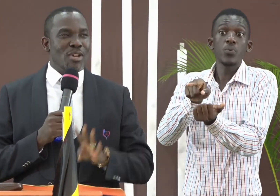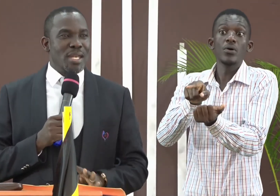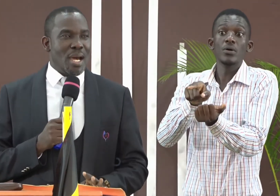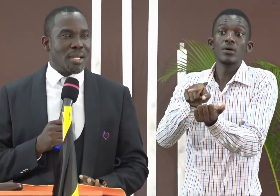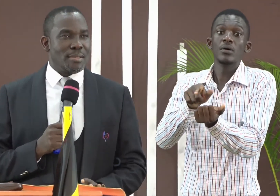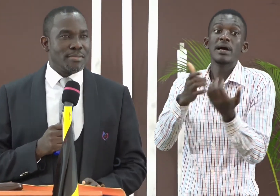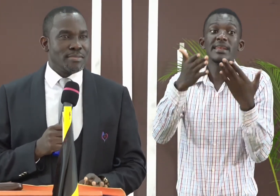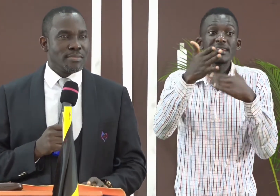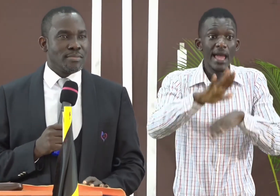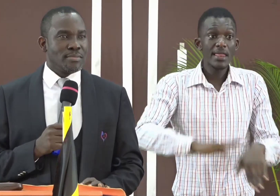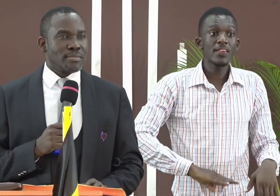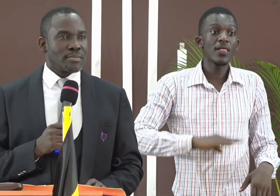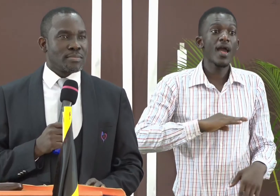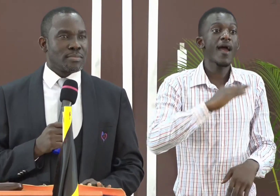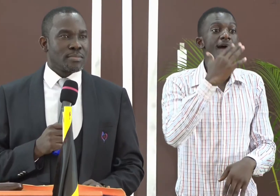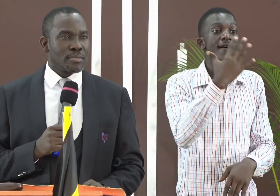13